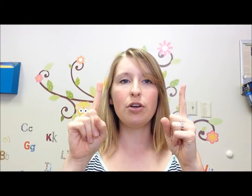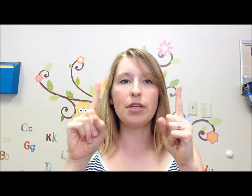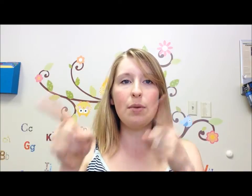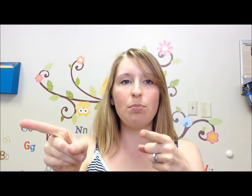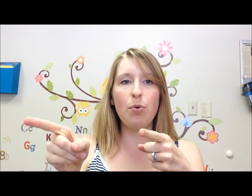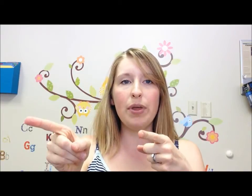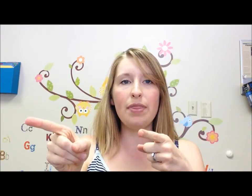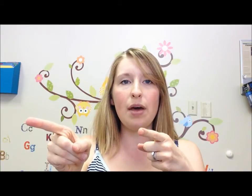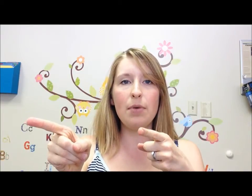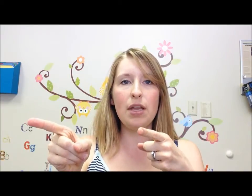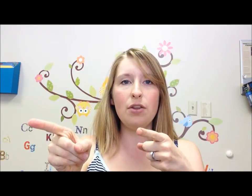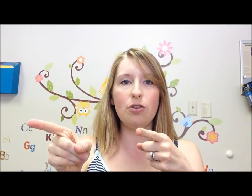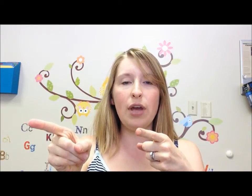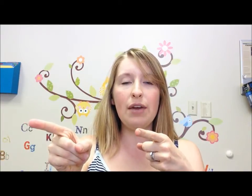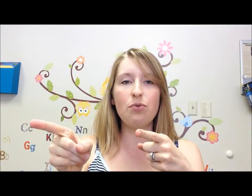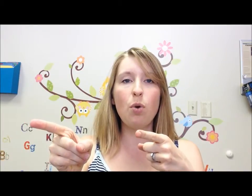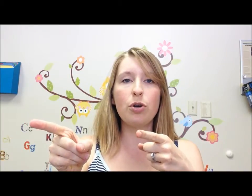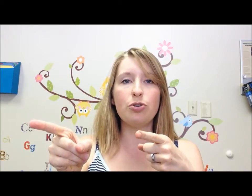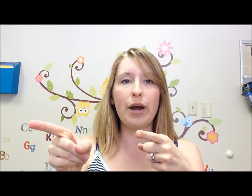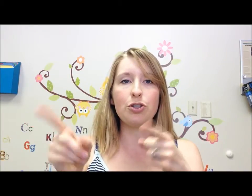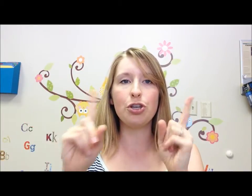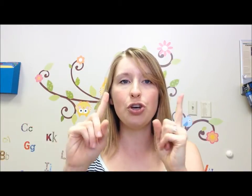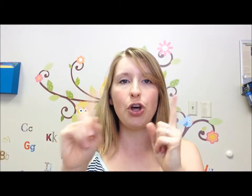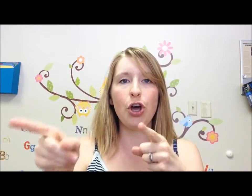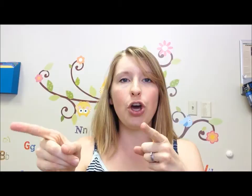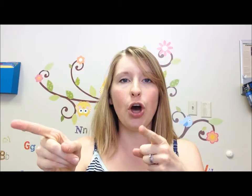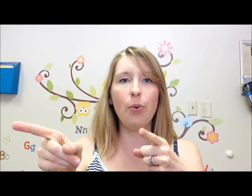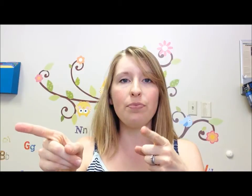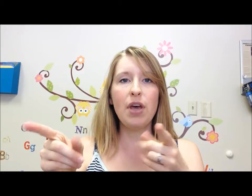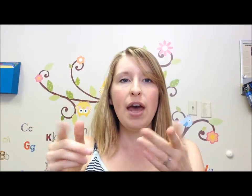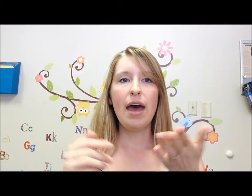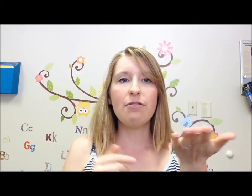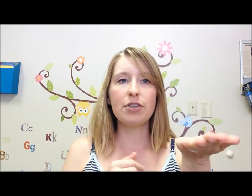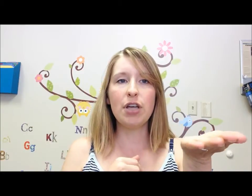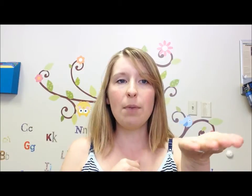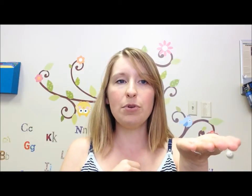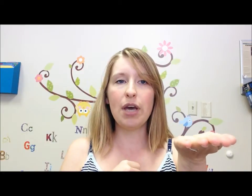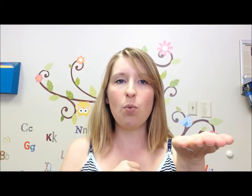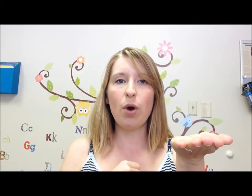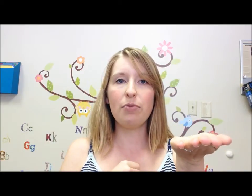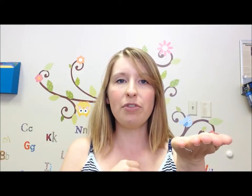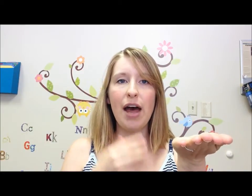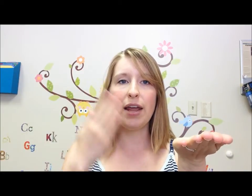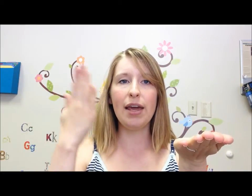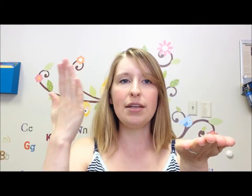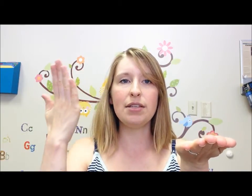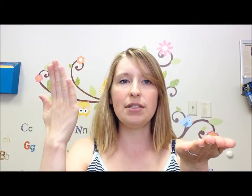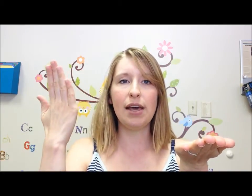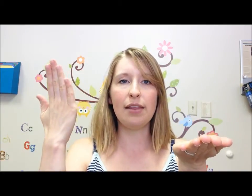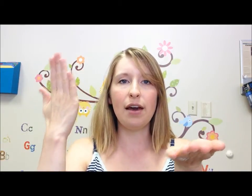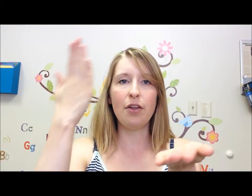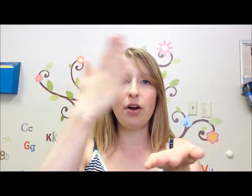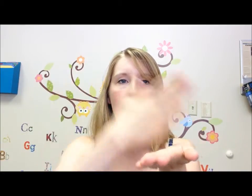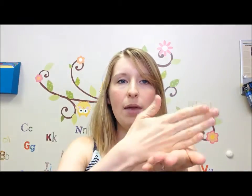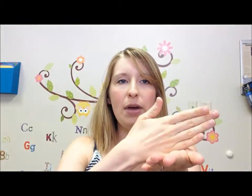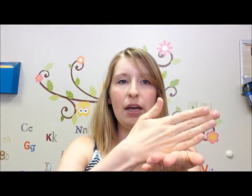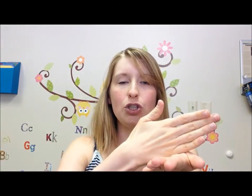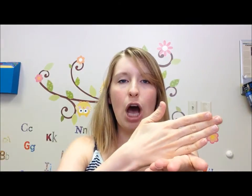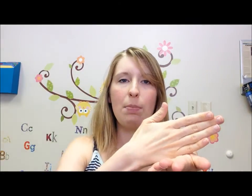and point them in a forward direction. Go. And for stop, you take one flat hand, take the other, and make a chopping